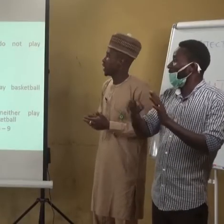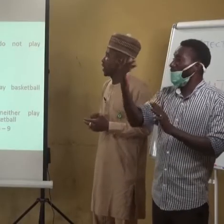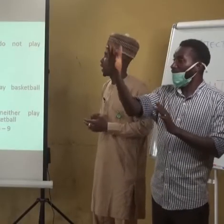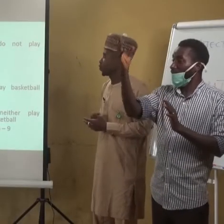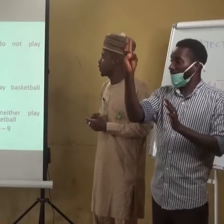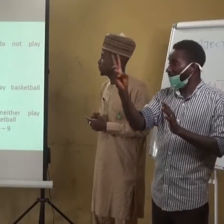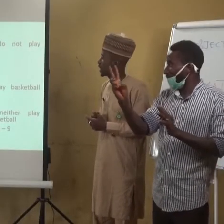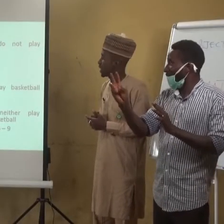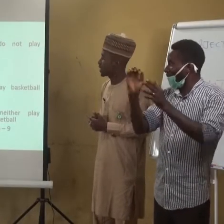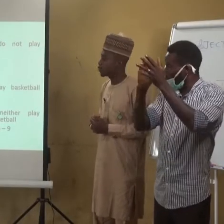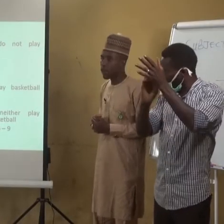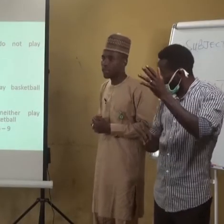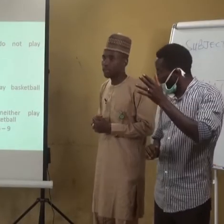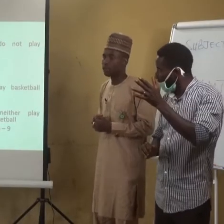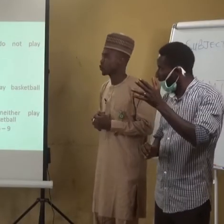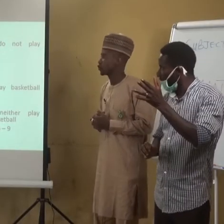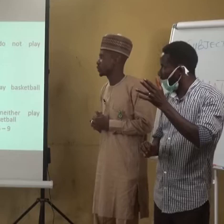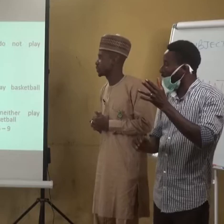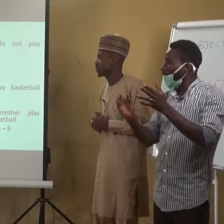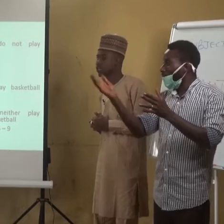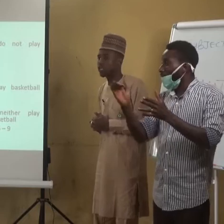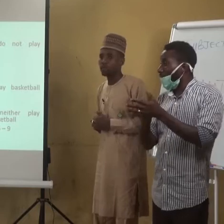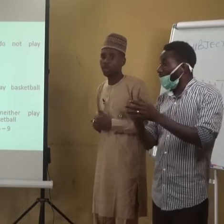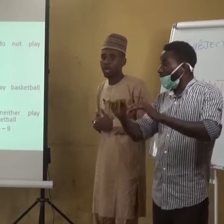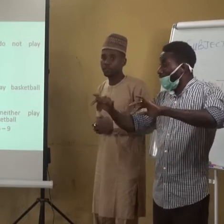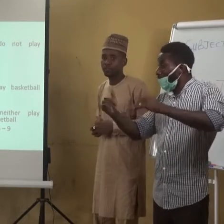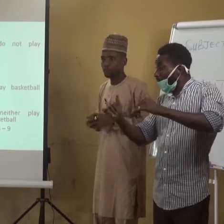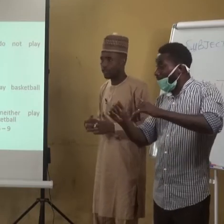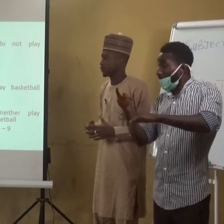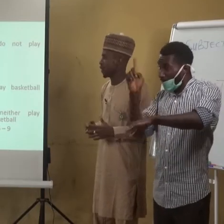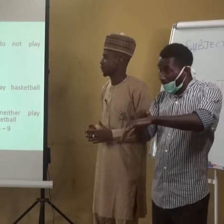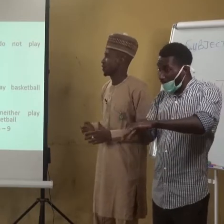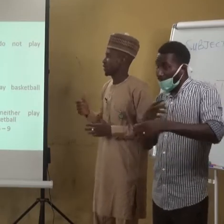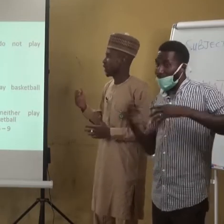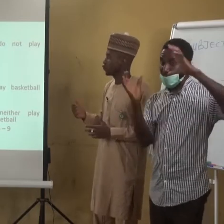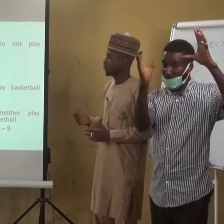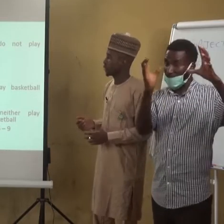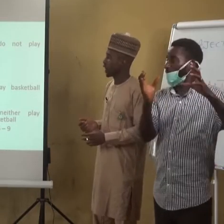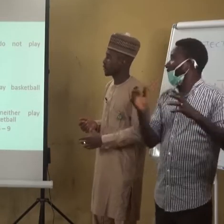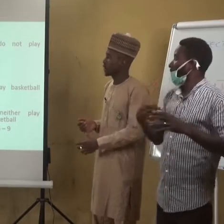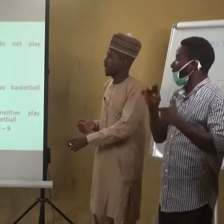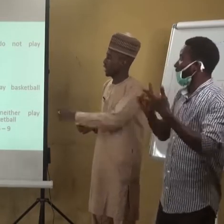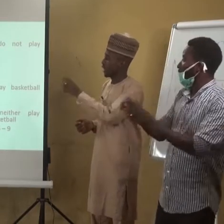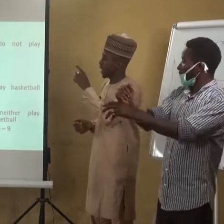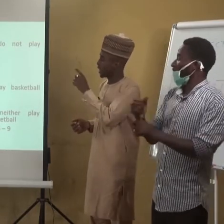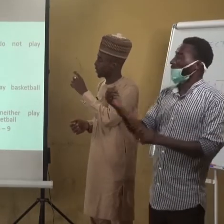football. And when you said 81 minus 56, we'll have 25. Now